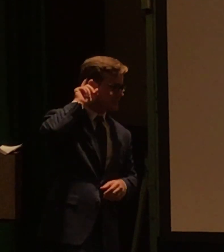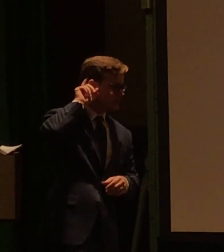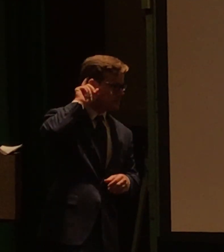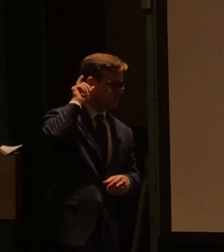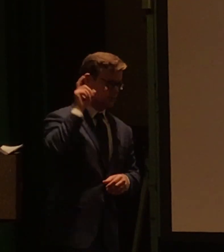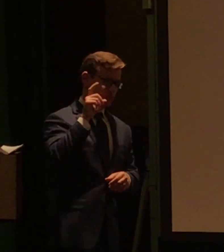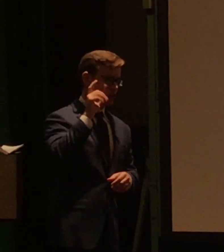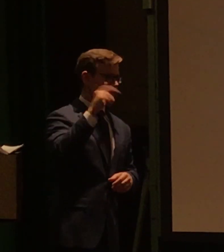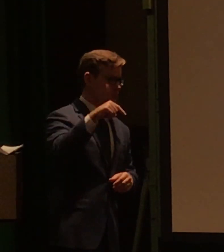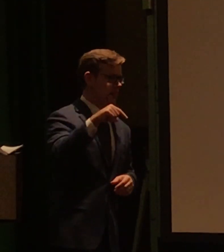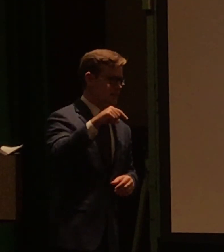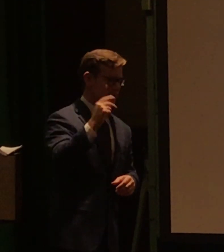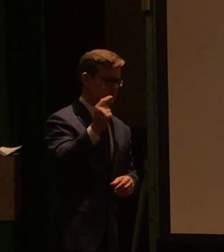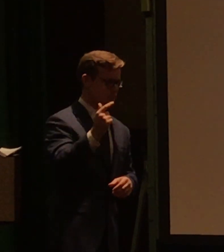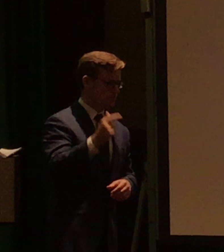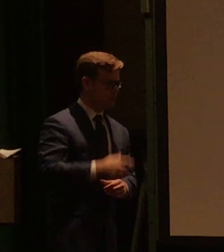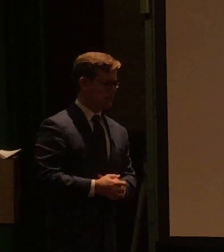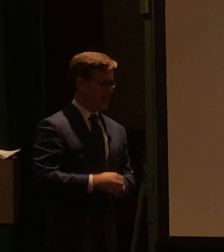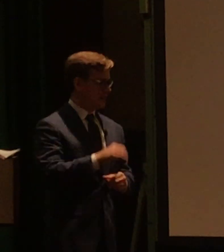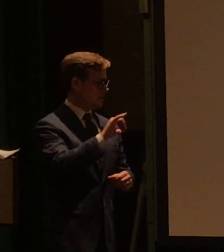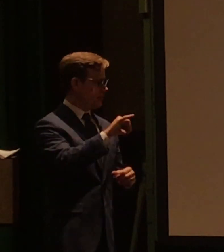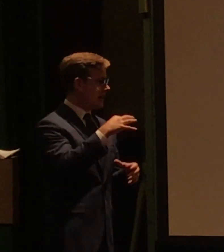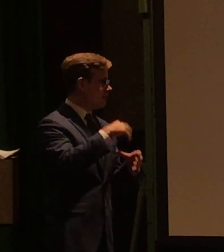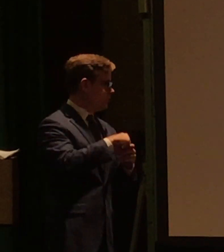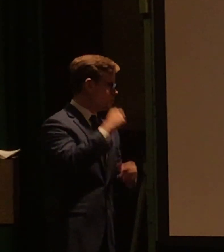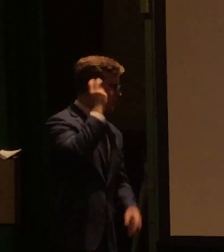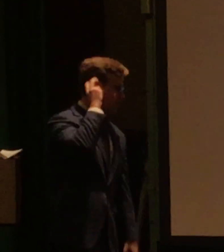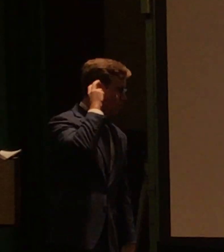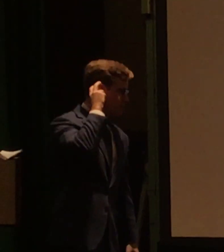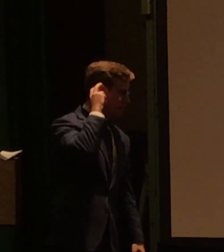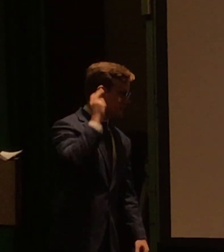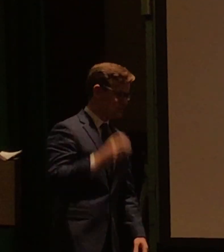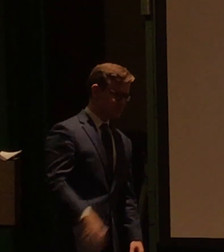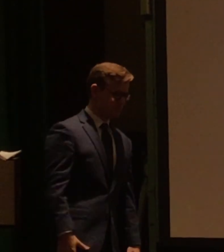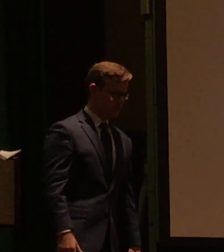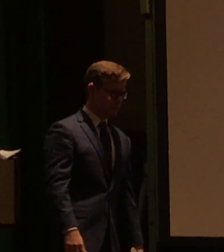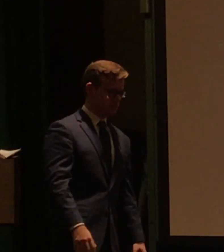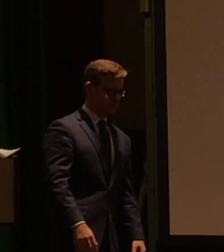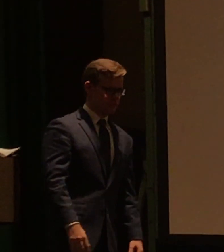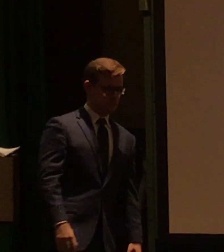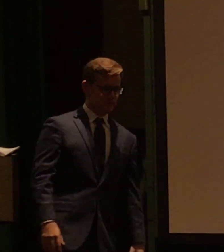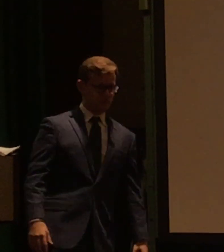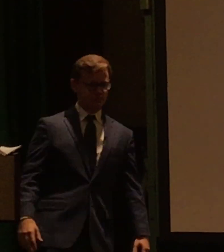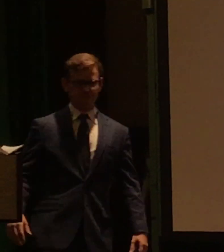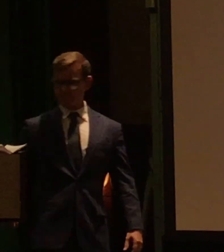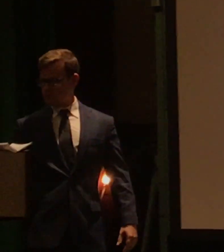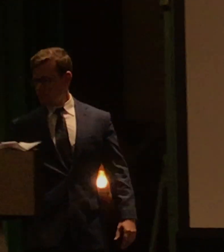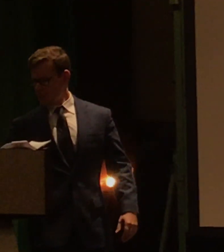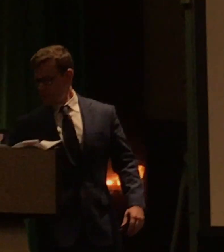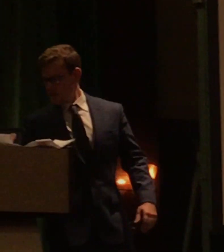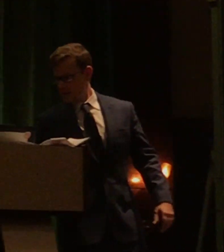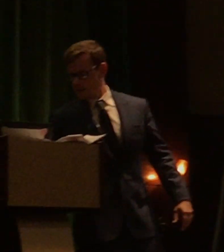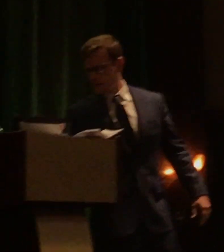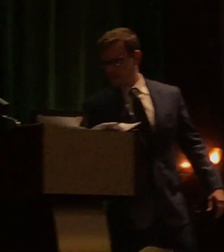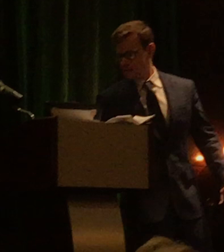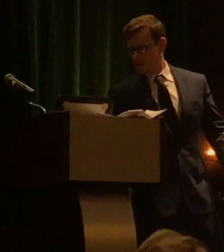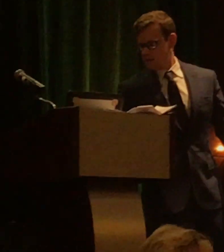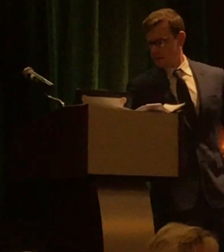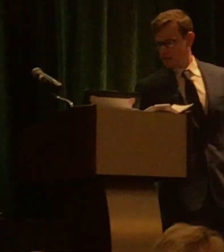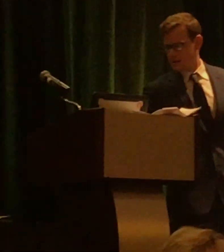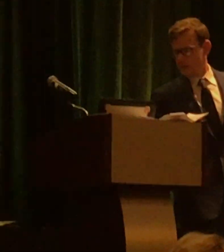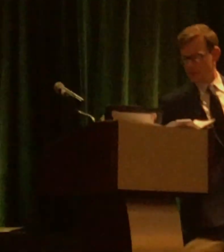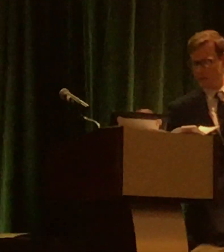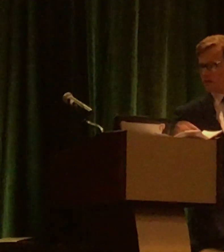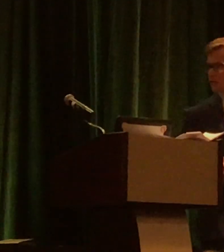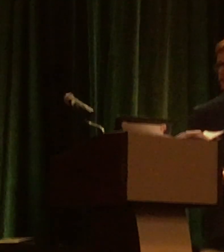bottom says, even if a person has a history of having used a hearing aid, they would be disqualified.